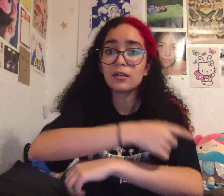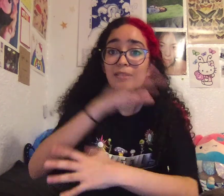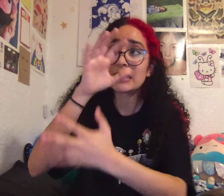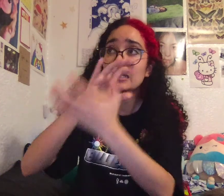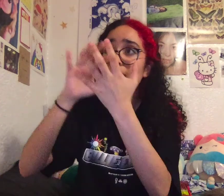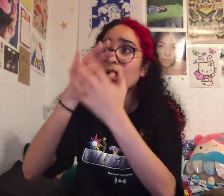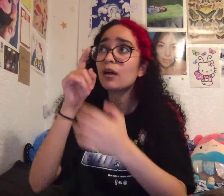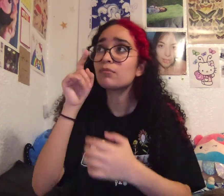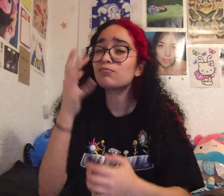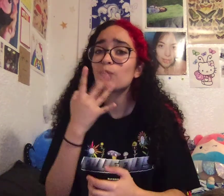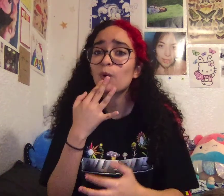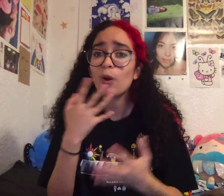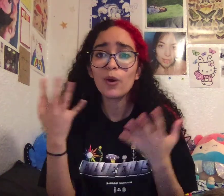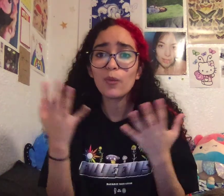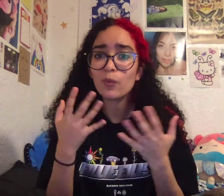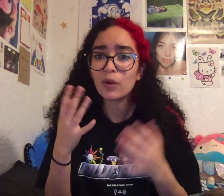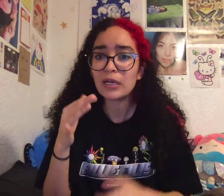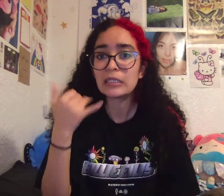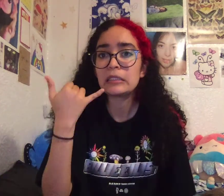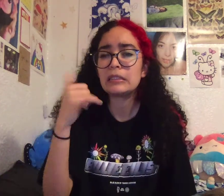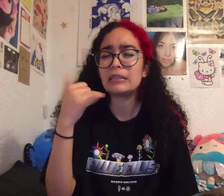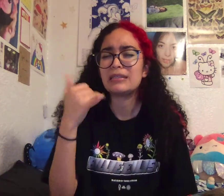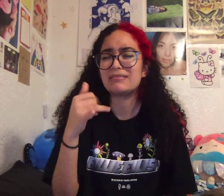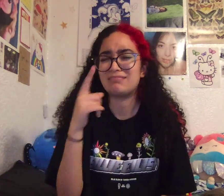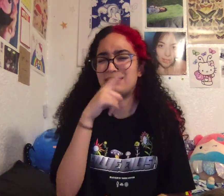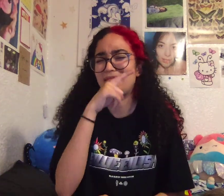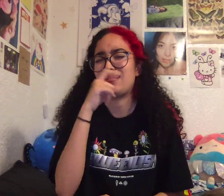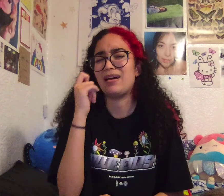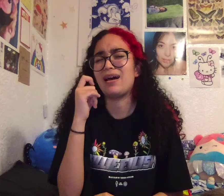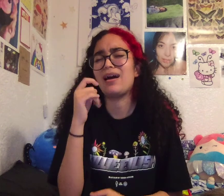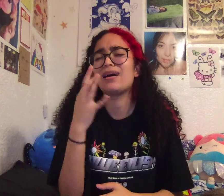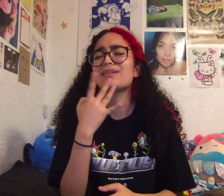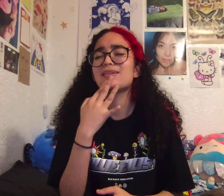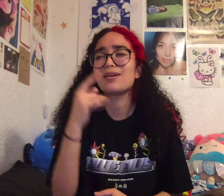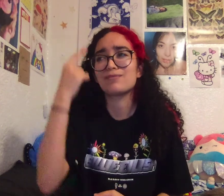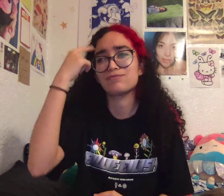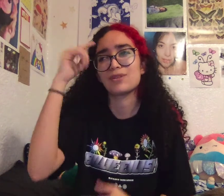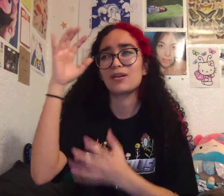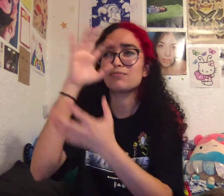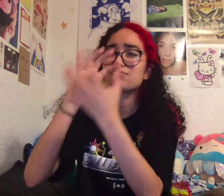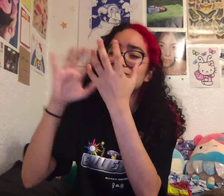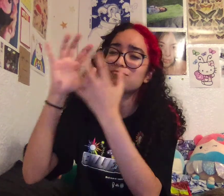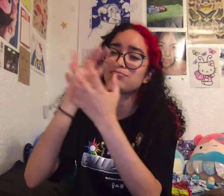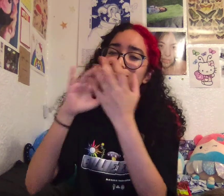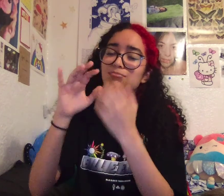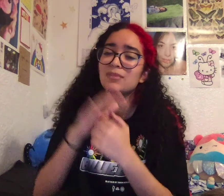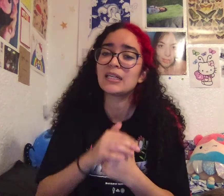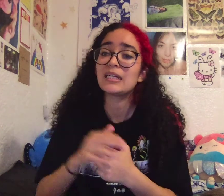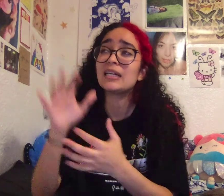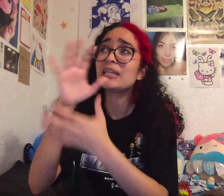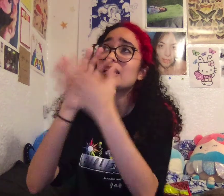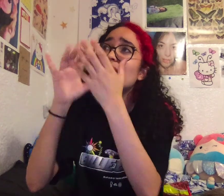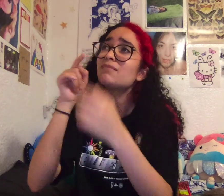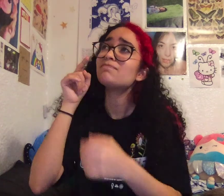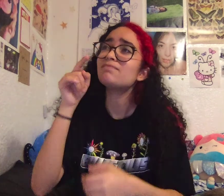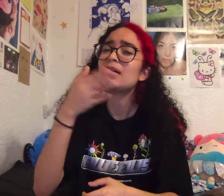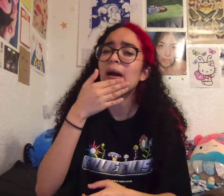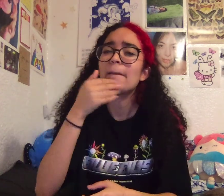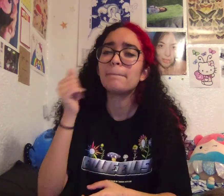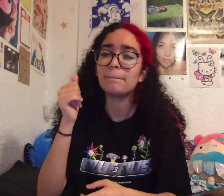yellow. That's such a gross color for clouds. Clouds are much better when they're other colors